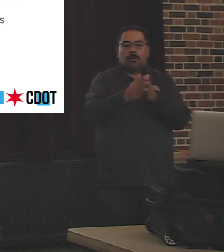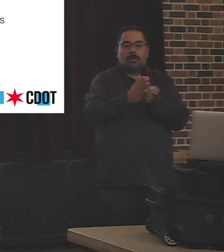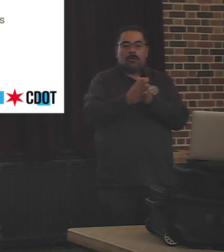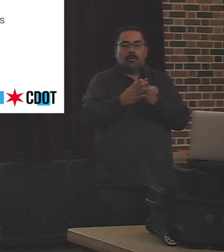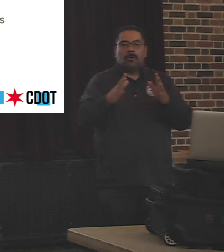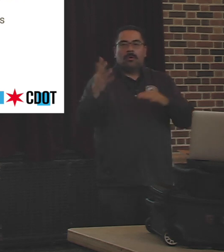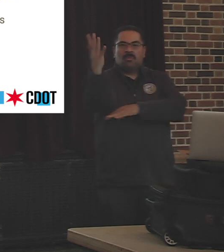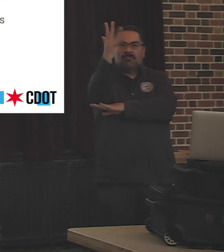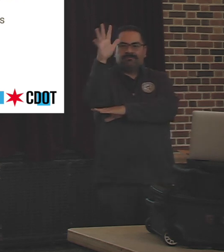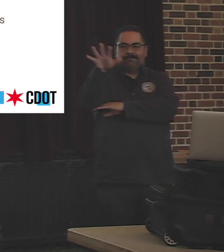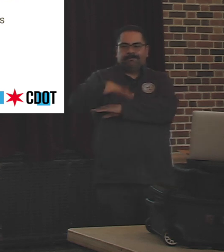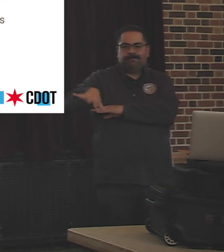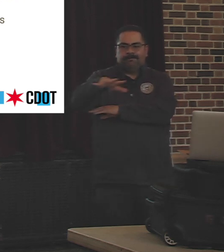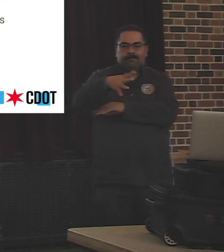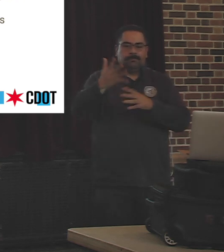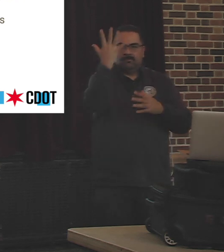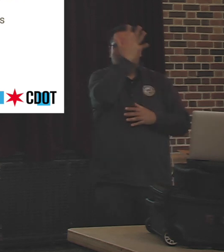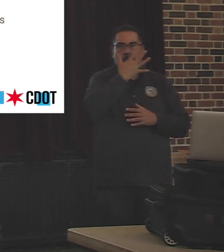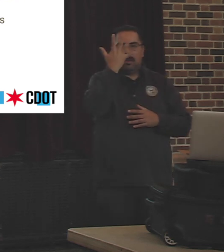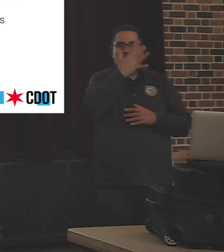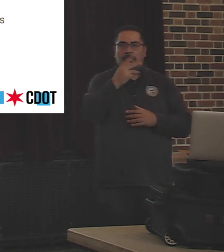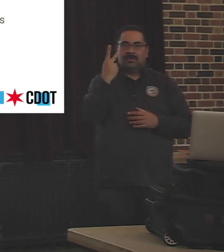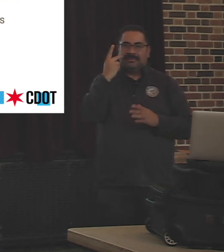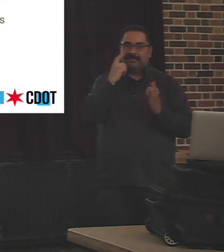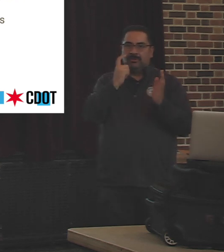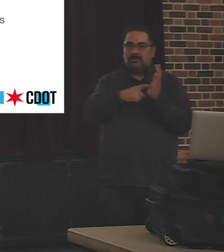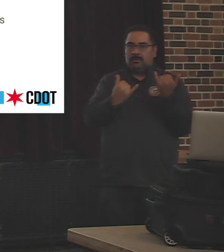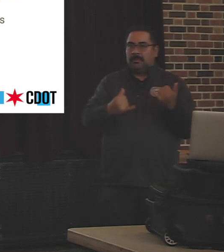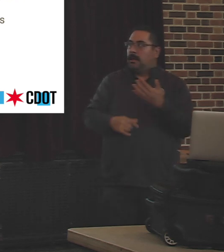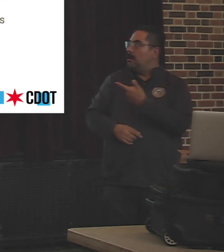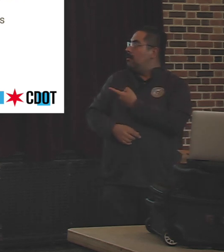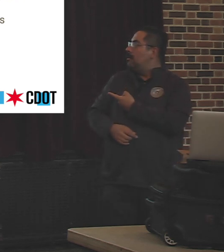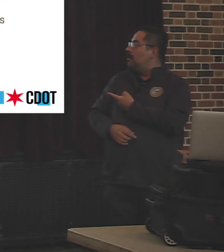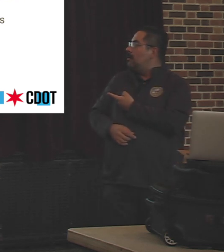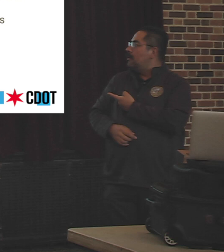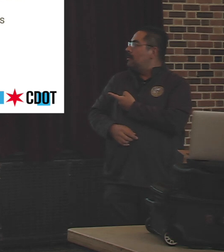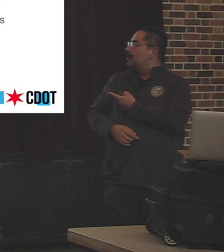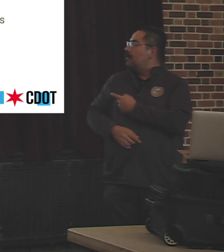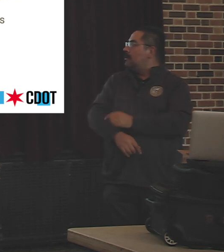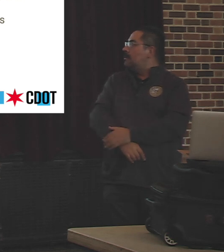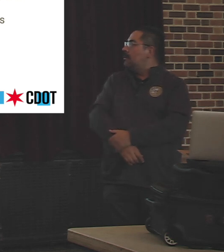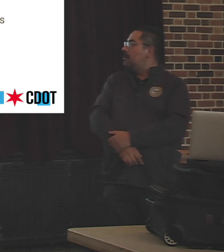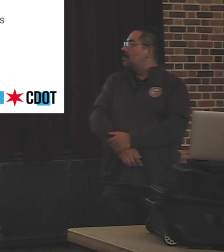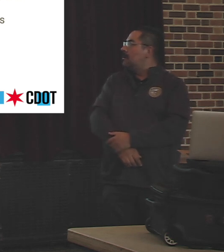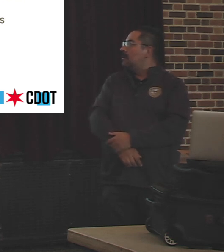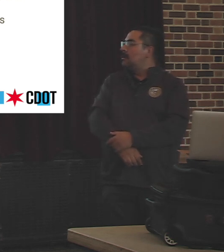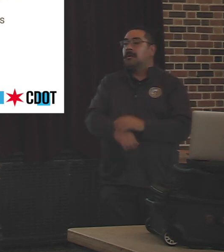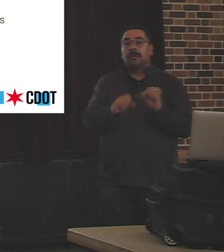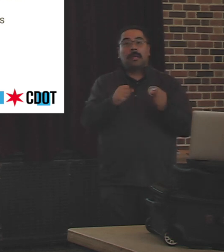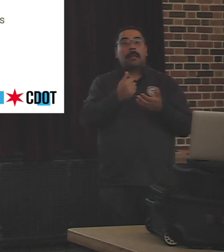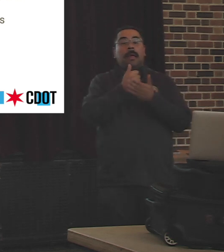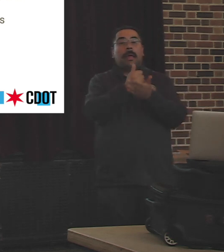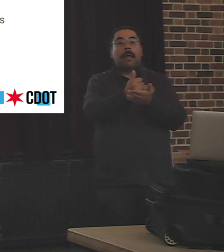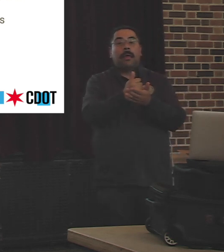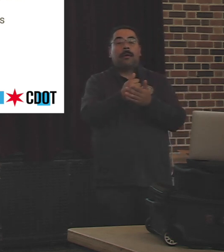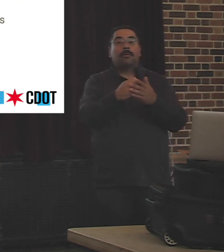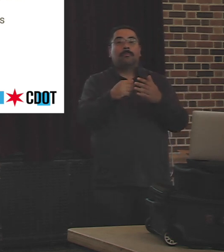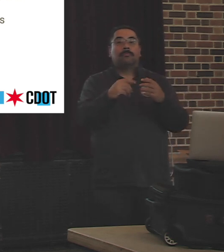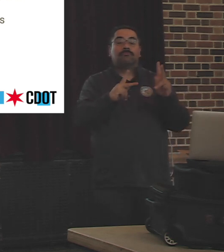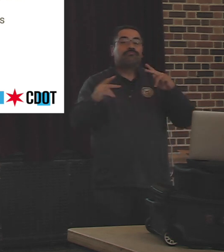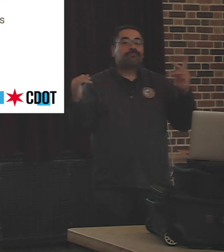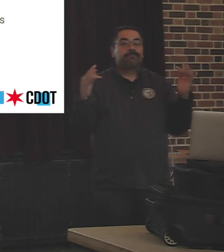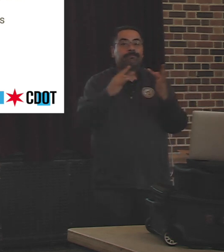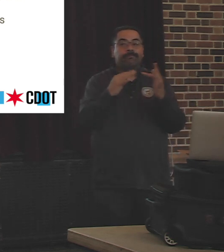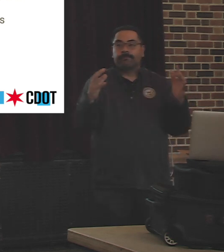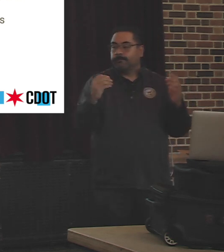landscaping zone and streetscape zone. This is what you see here. that could help activate the corridor, and